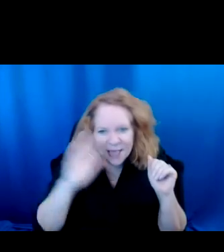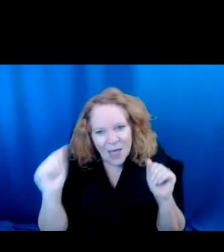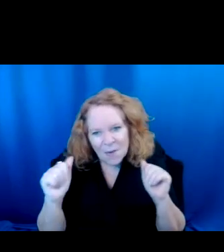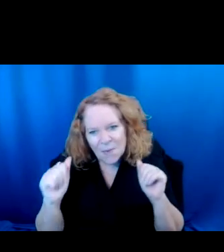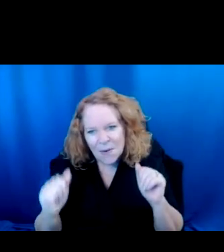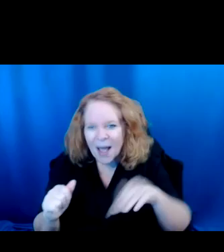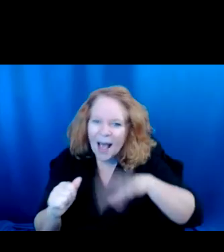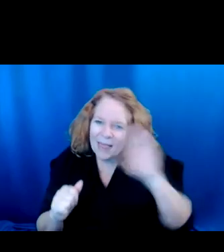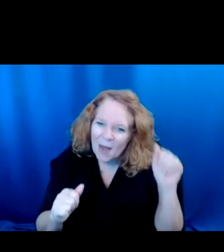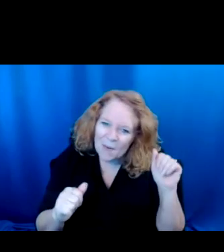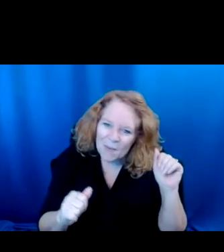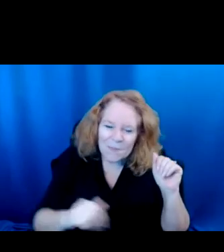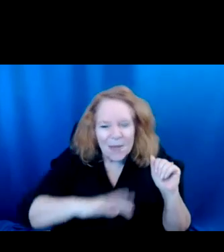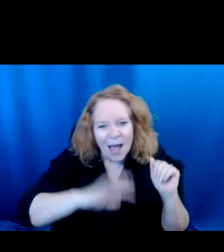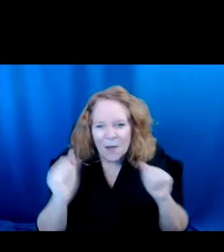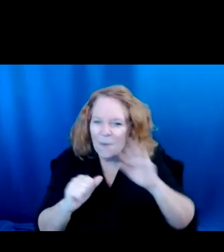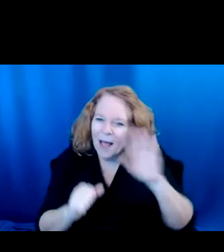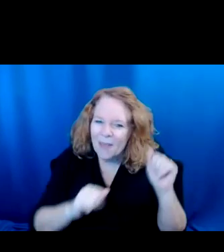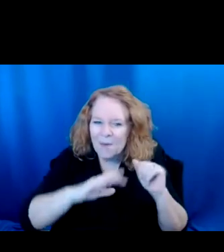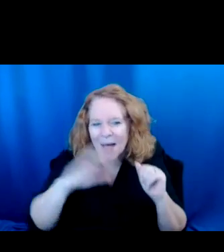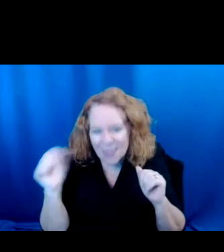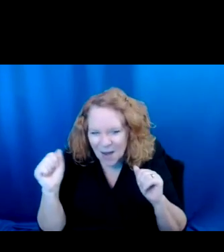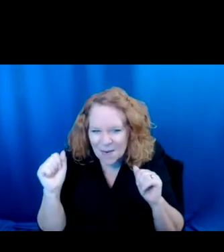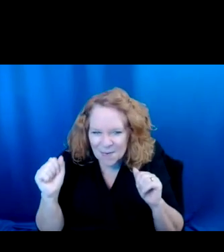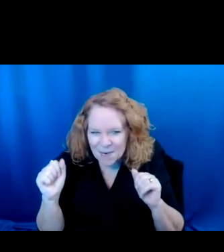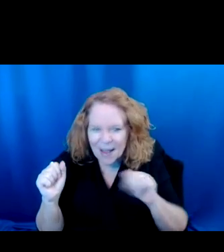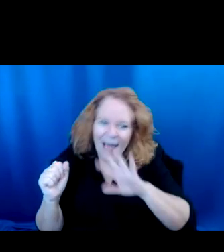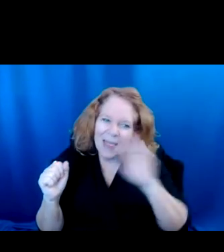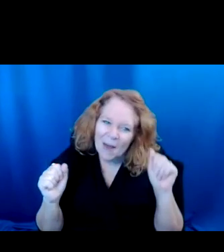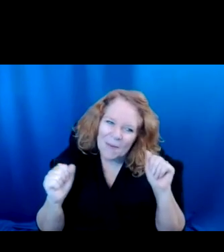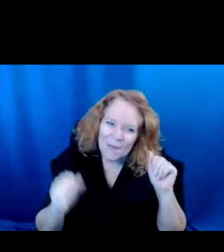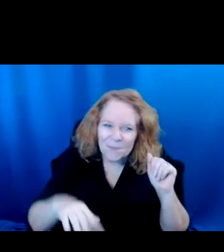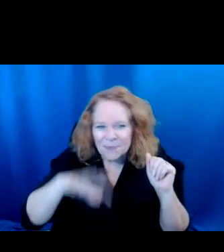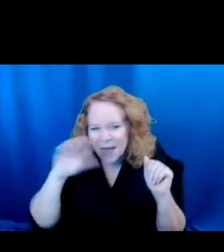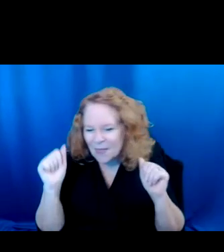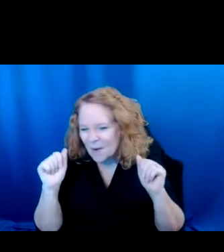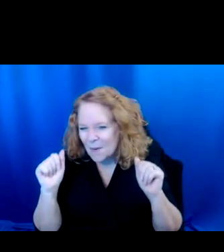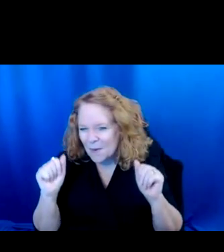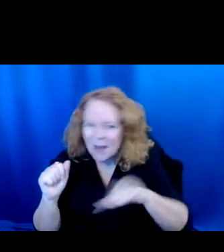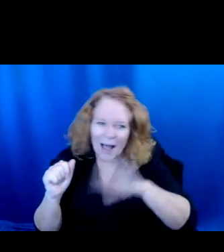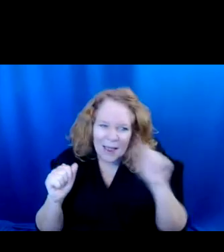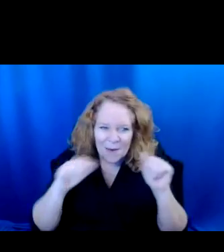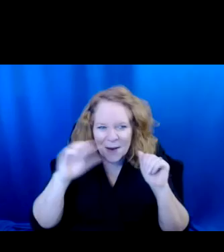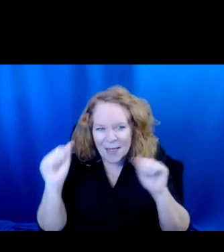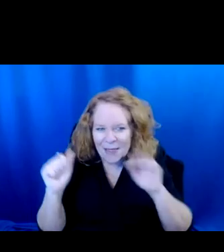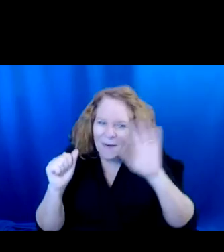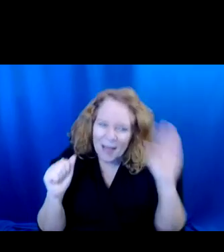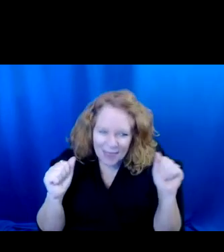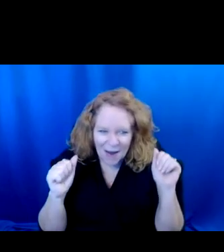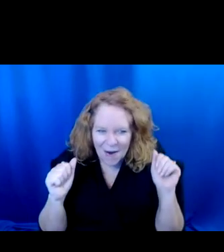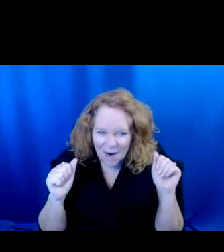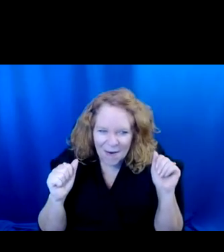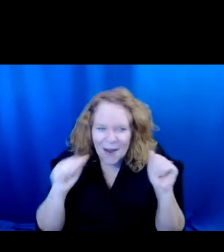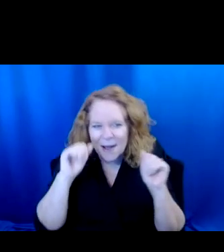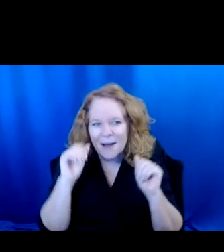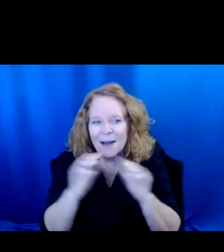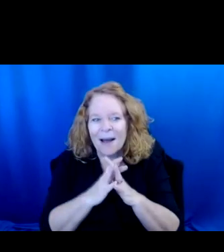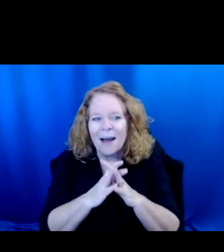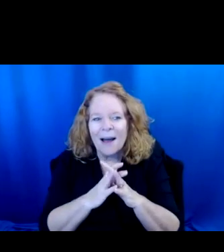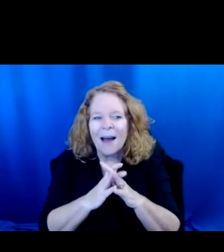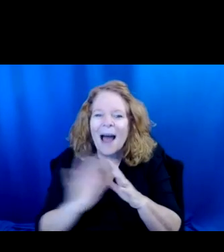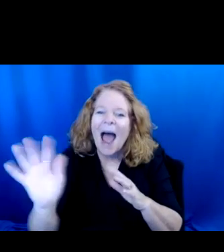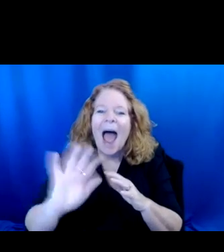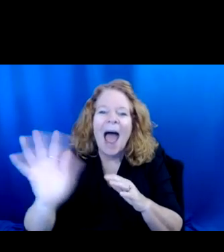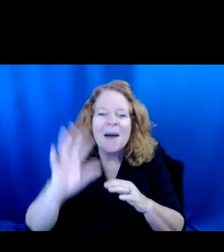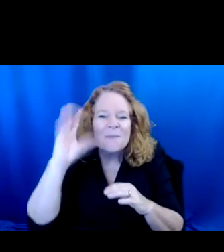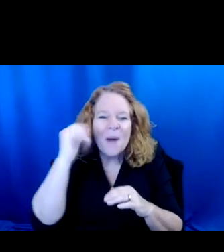hello, hello, hello, hello, hello, hello, hello, hello, hello, hello. Oh, boys